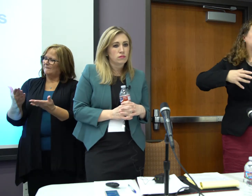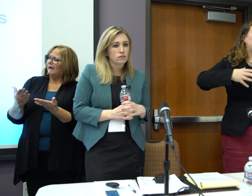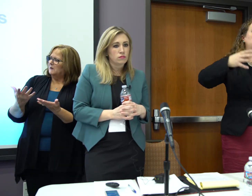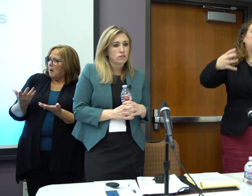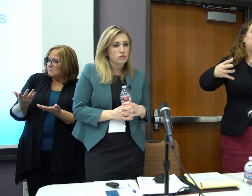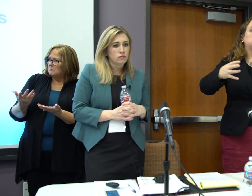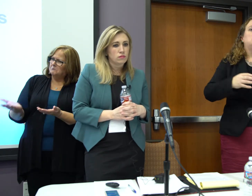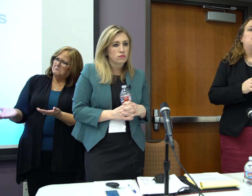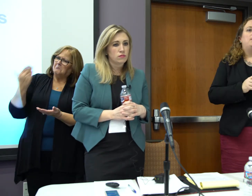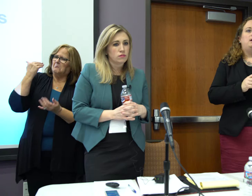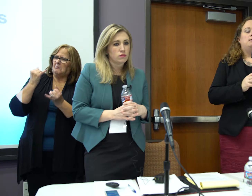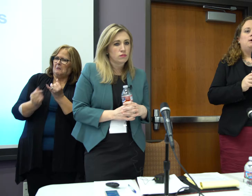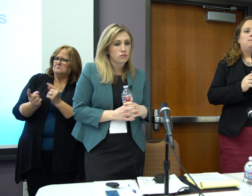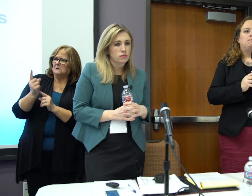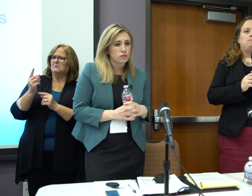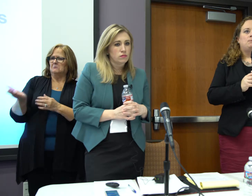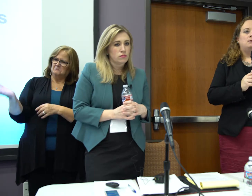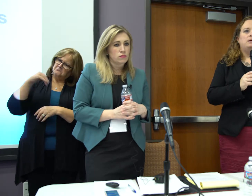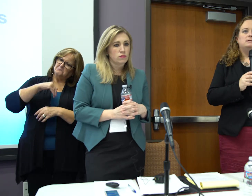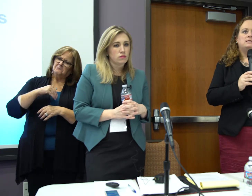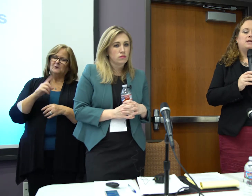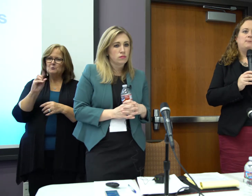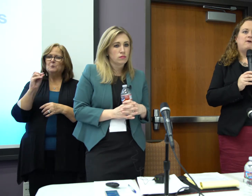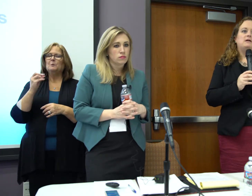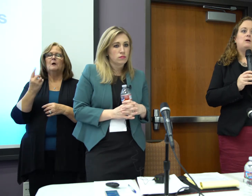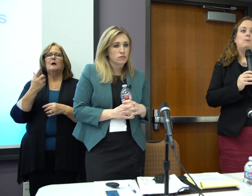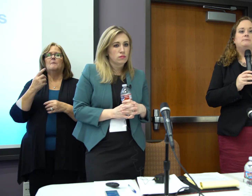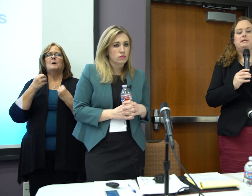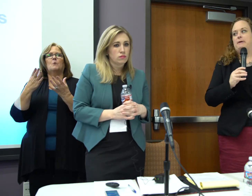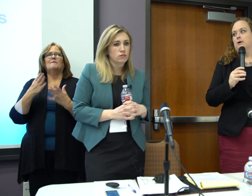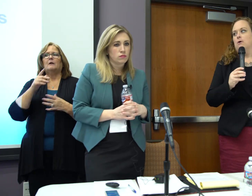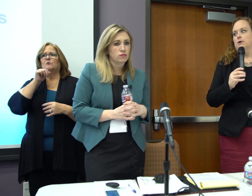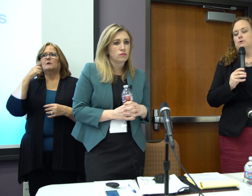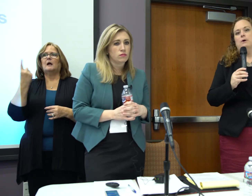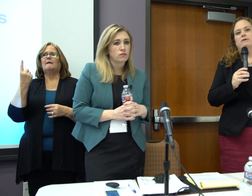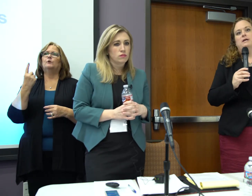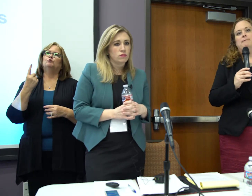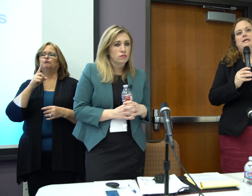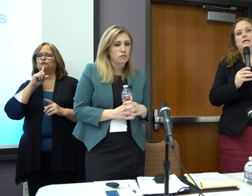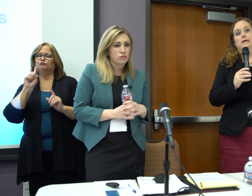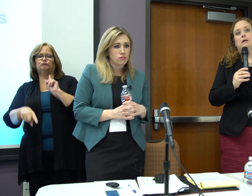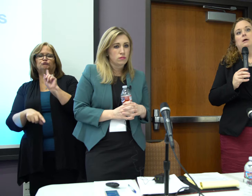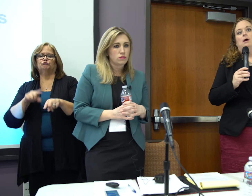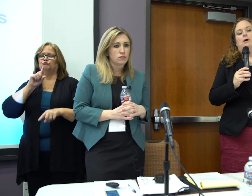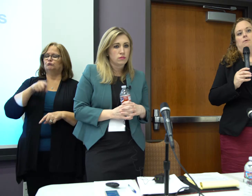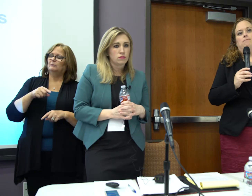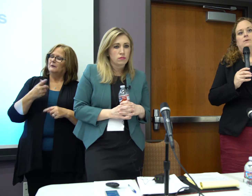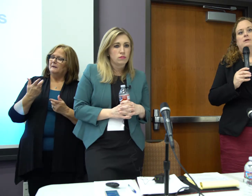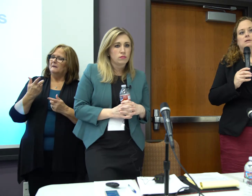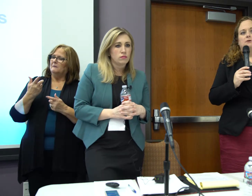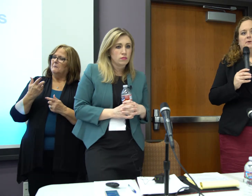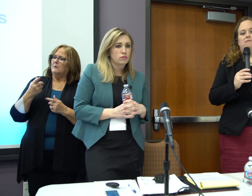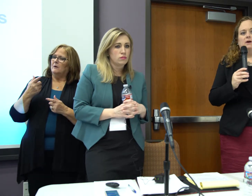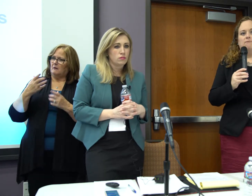like, let's go do this, but it's not like a provider has to always be at the beck and call to go do everything immediately.